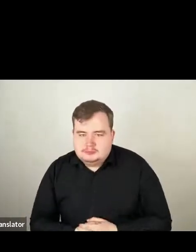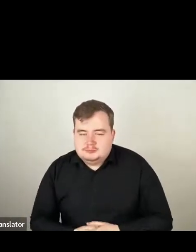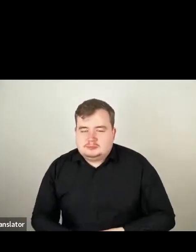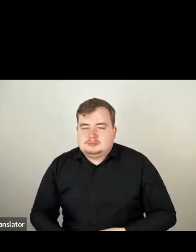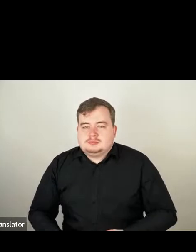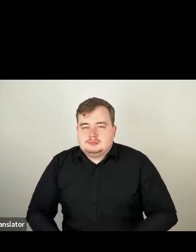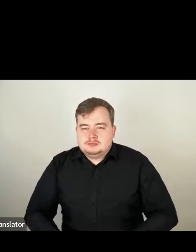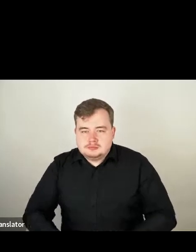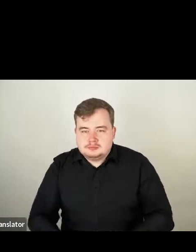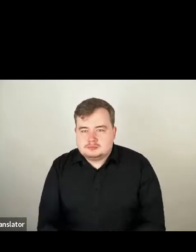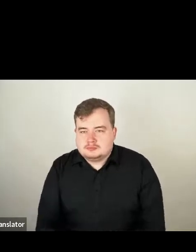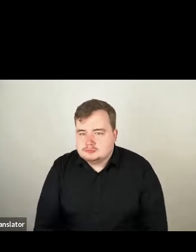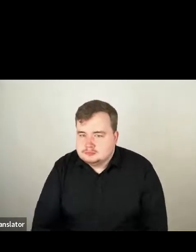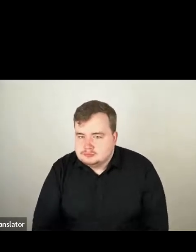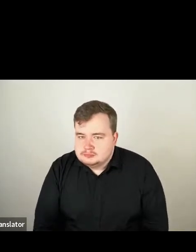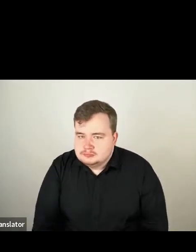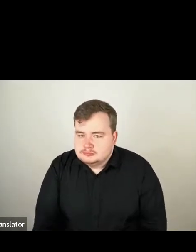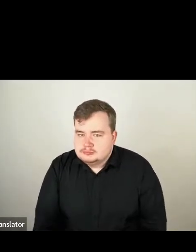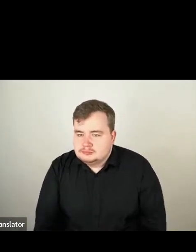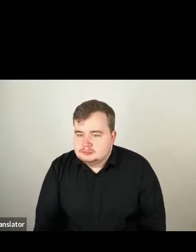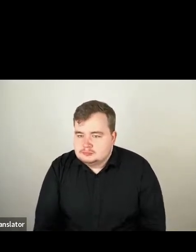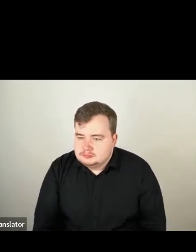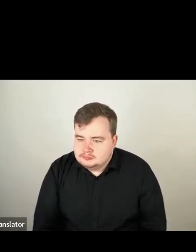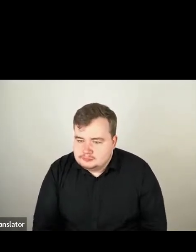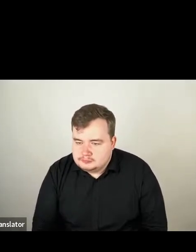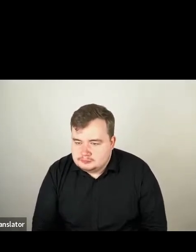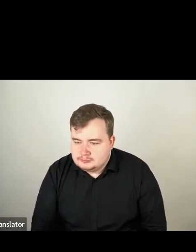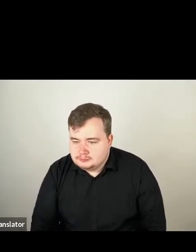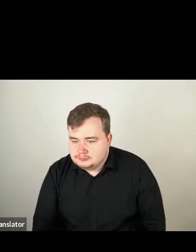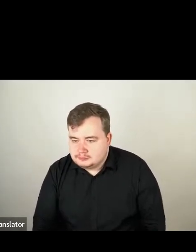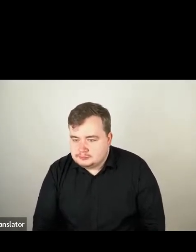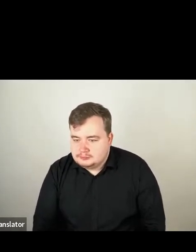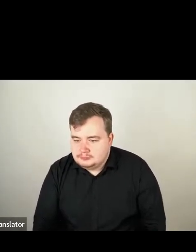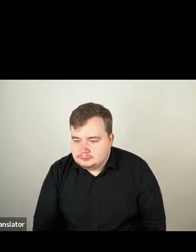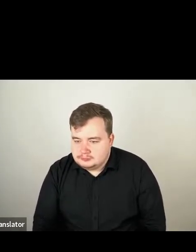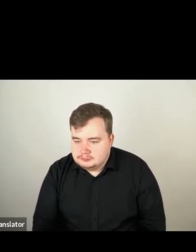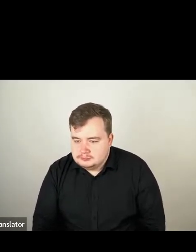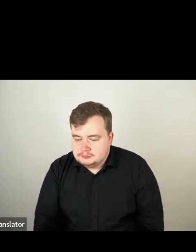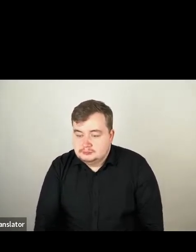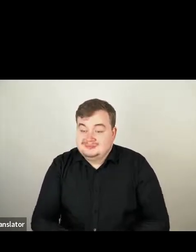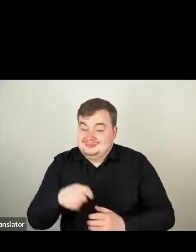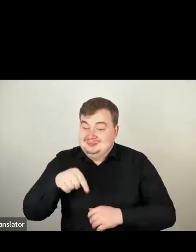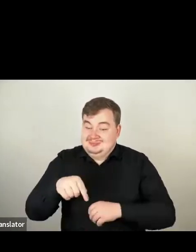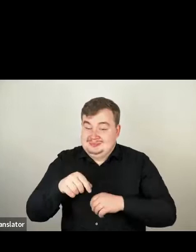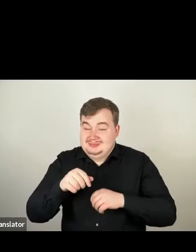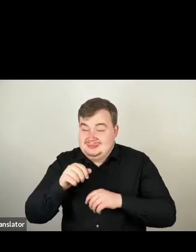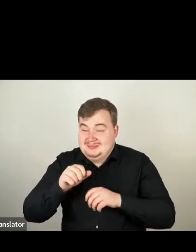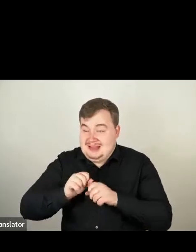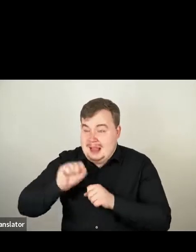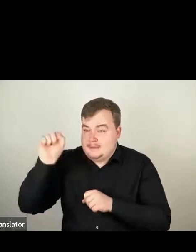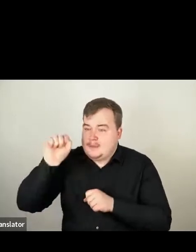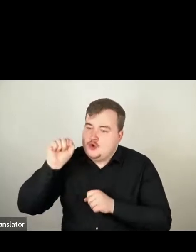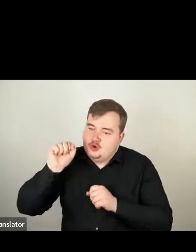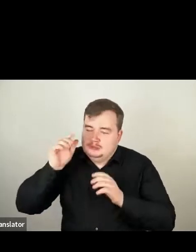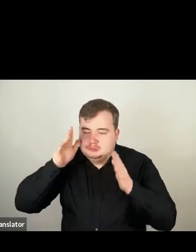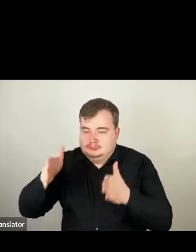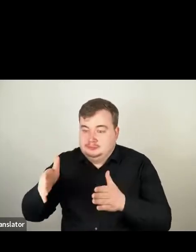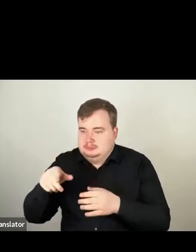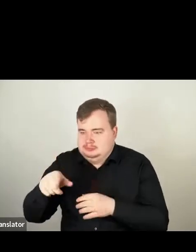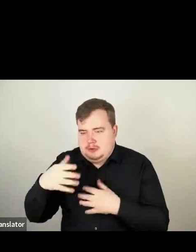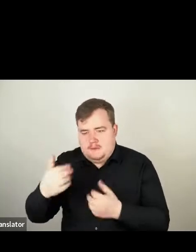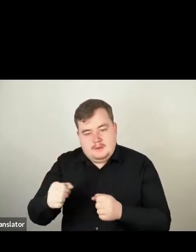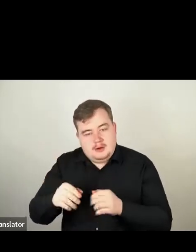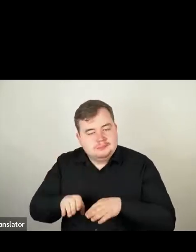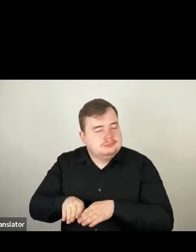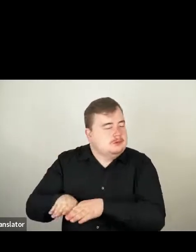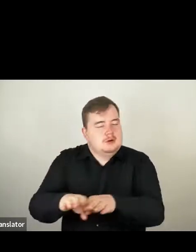Democracies can prosper only if women and men are given equal opportunities in all aspects of our work